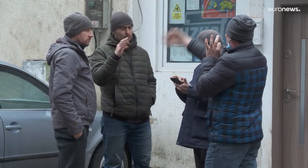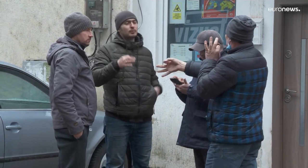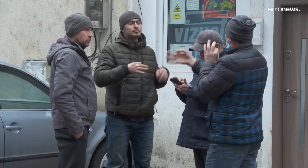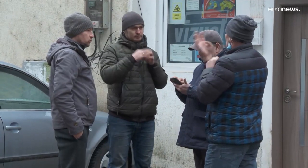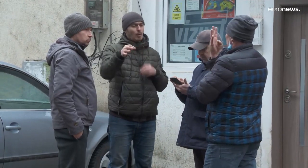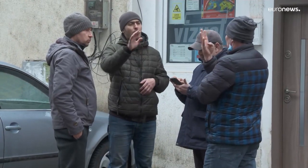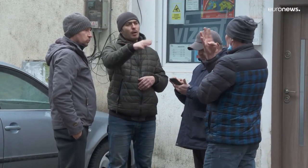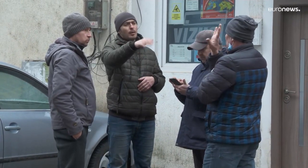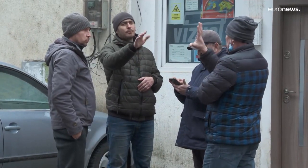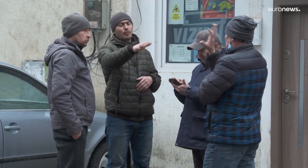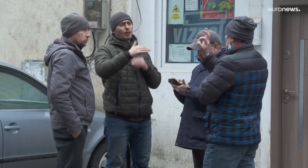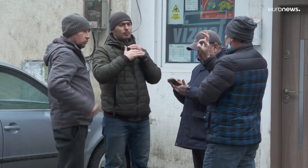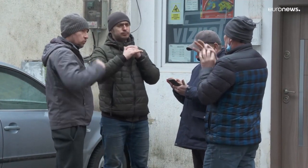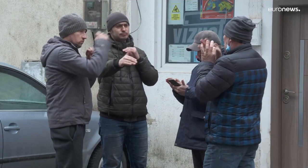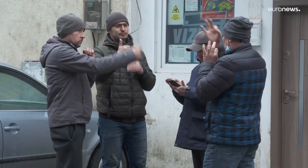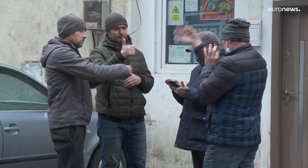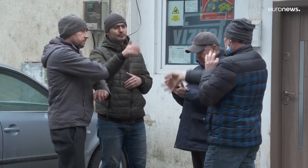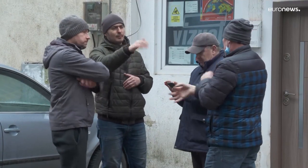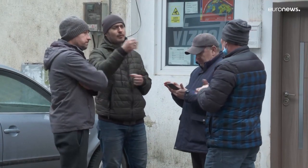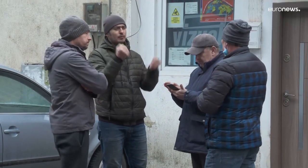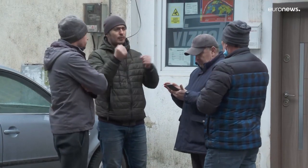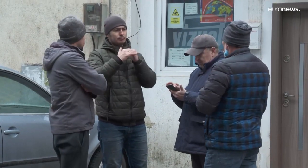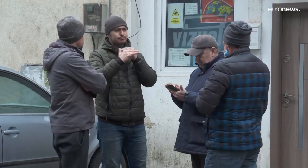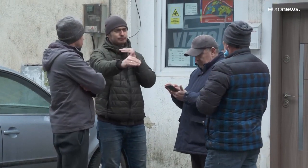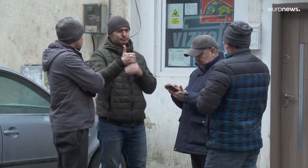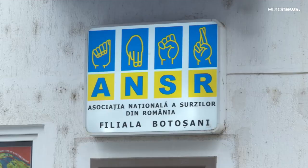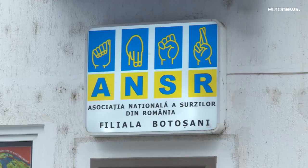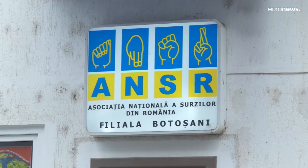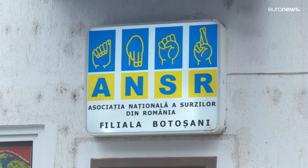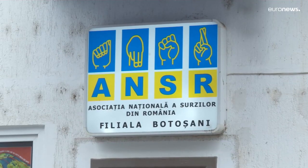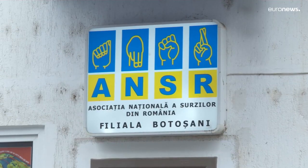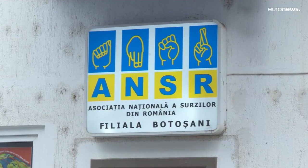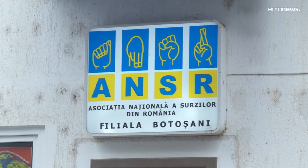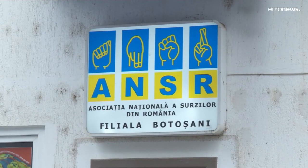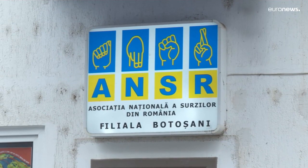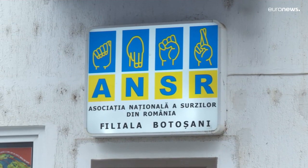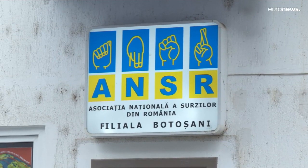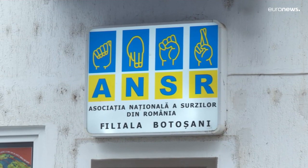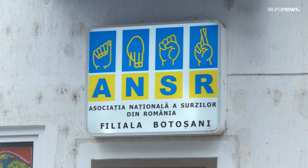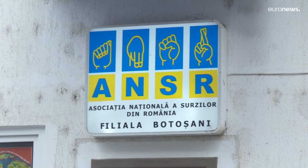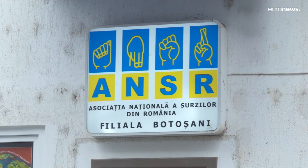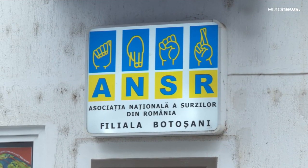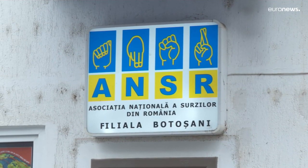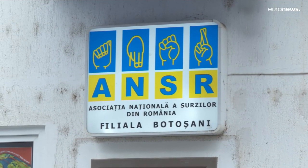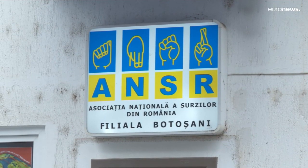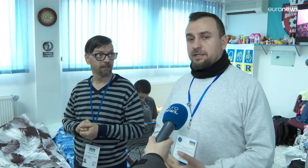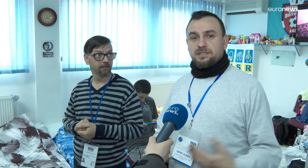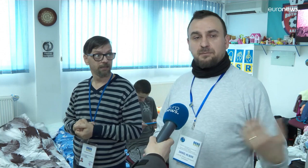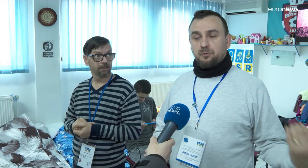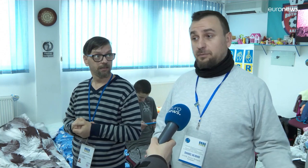possible. Nearly 1,000 hearing-impaired Ukrainians were supported by the Romanian National Association of the Deaf. For